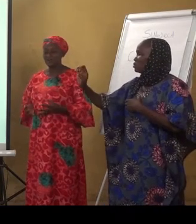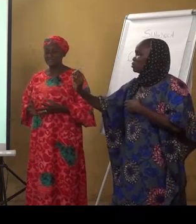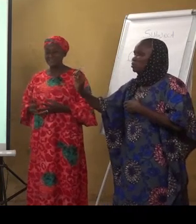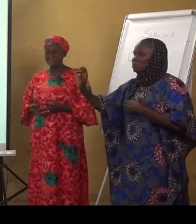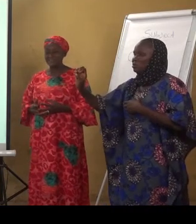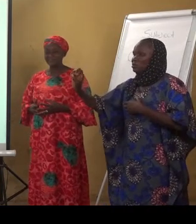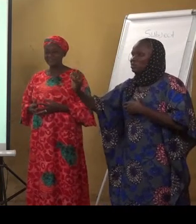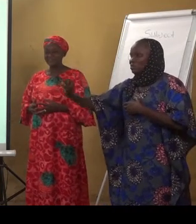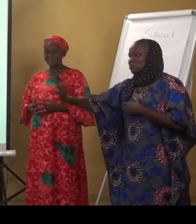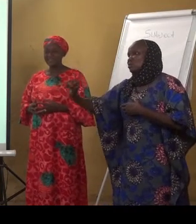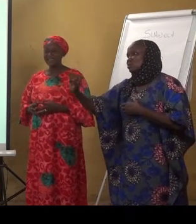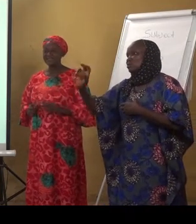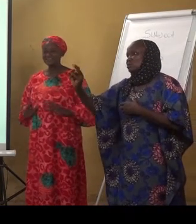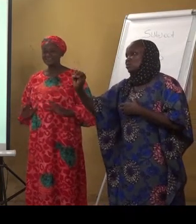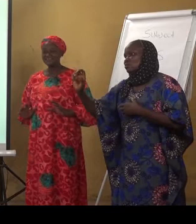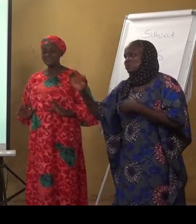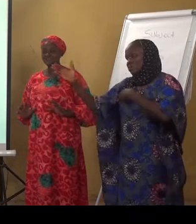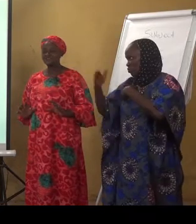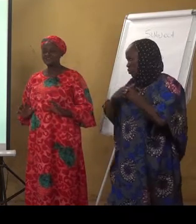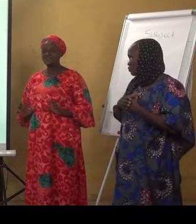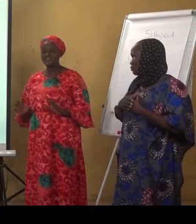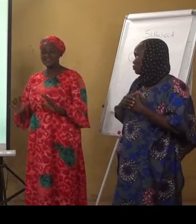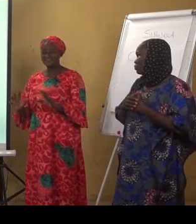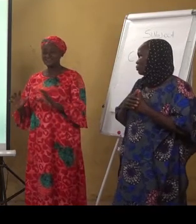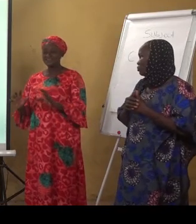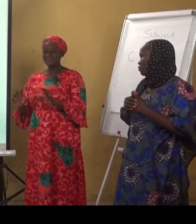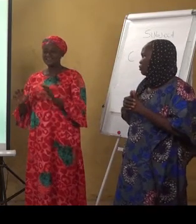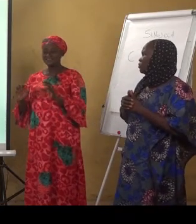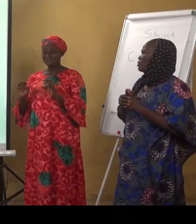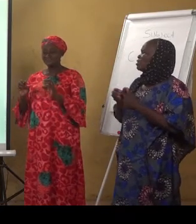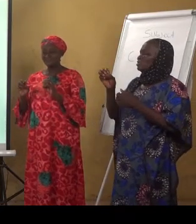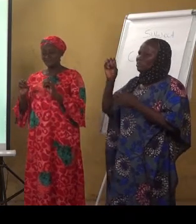had reconciled them, and he was returning